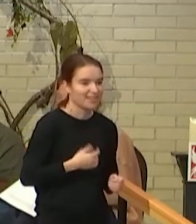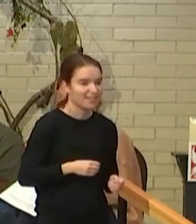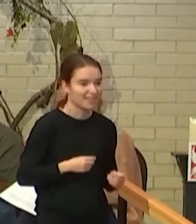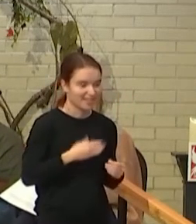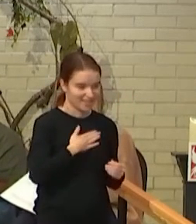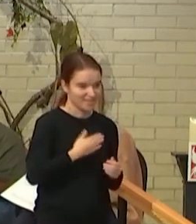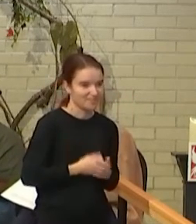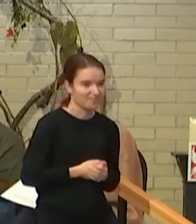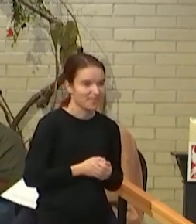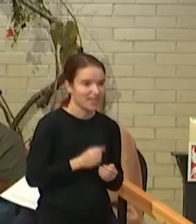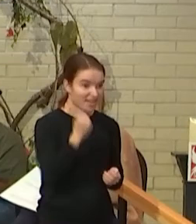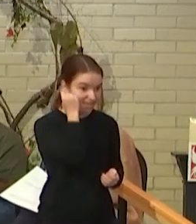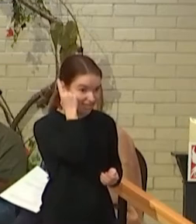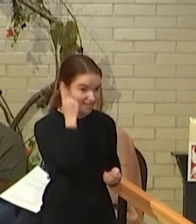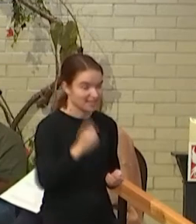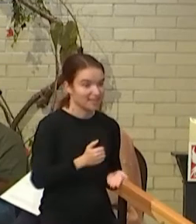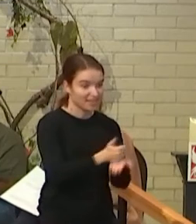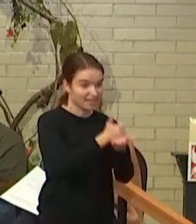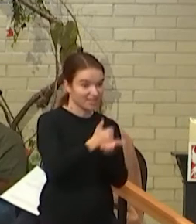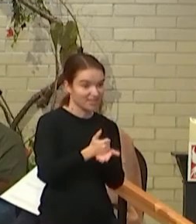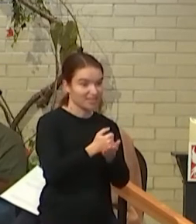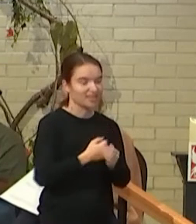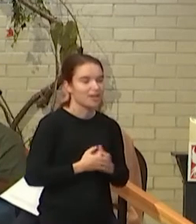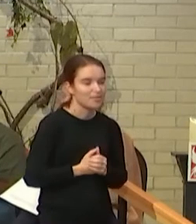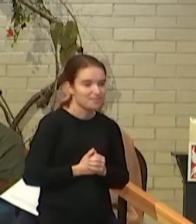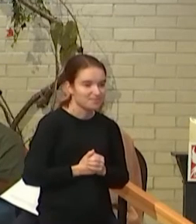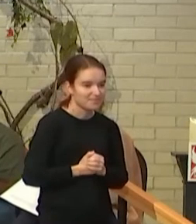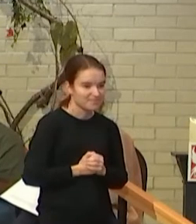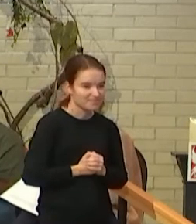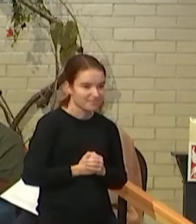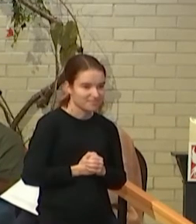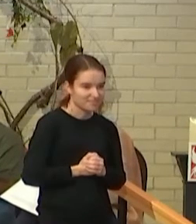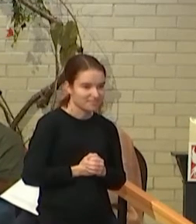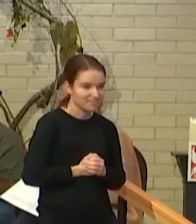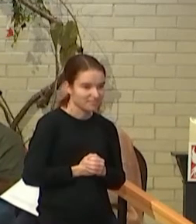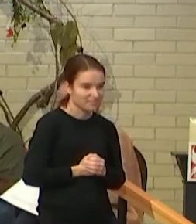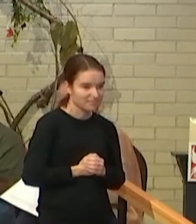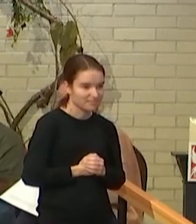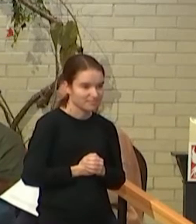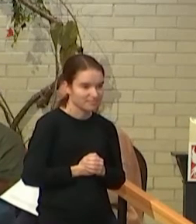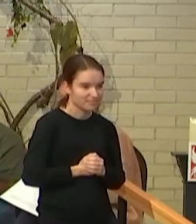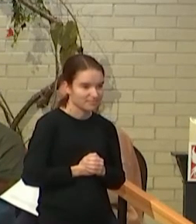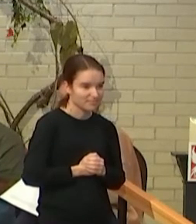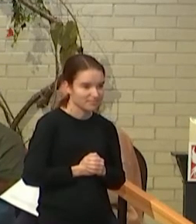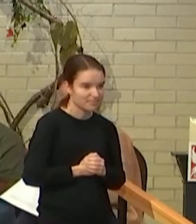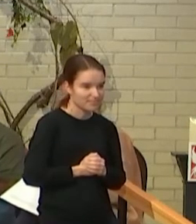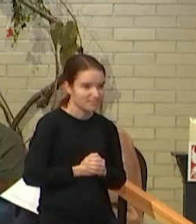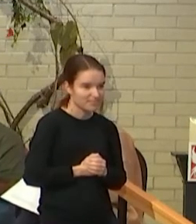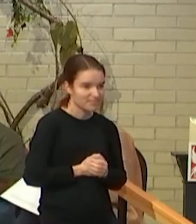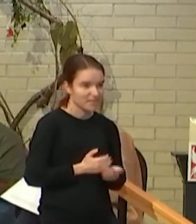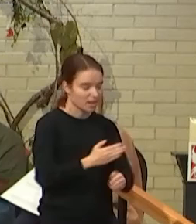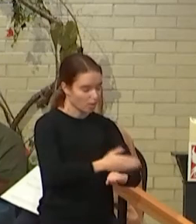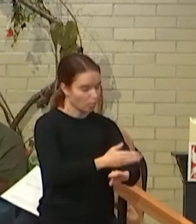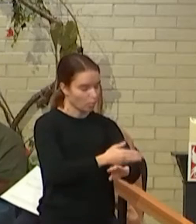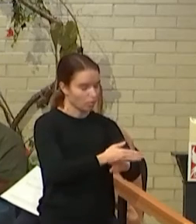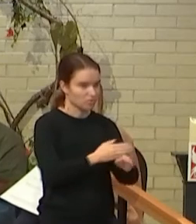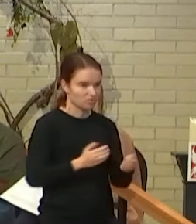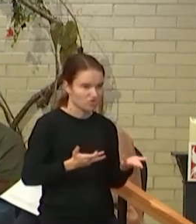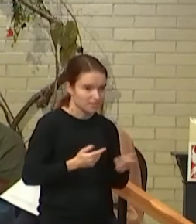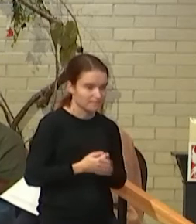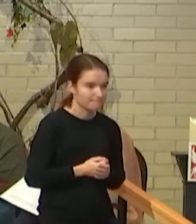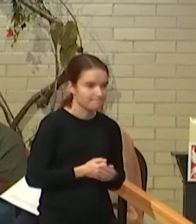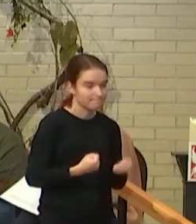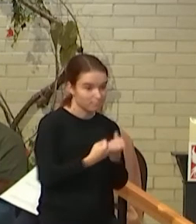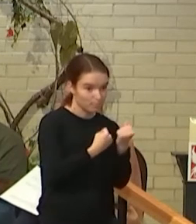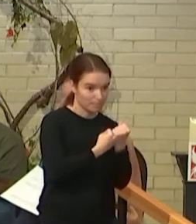super helpful in understanding. But the best thing that helped me improve in college was just support and love,